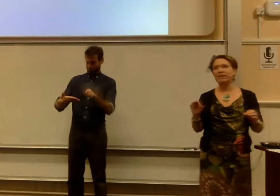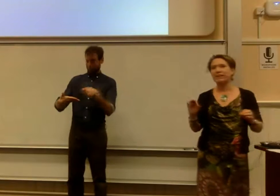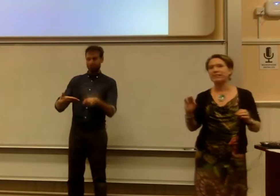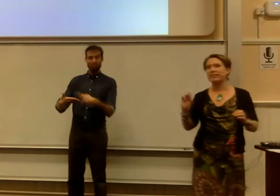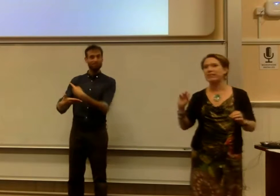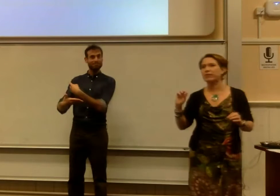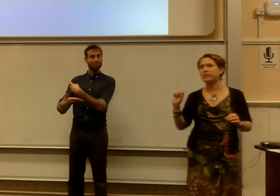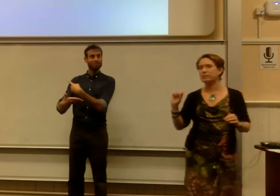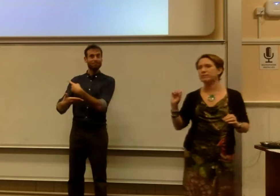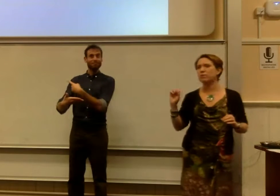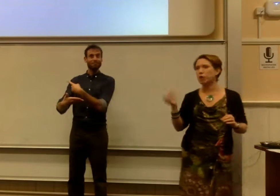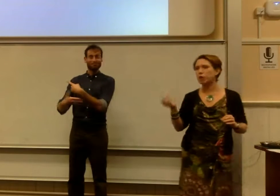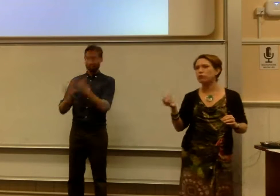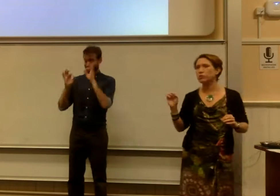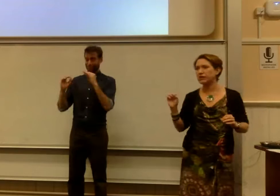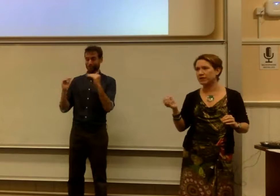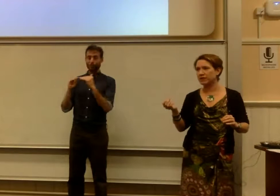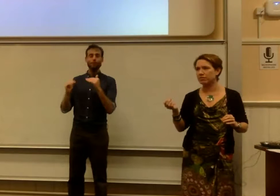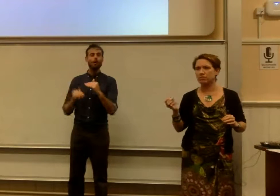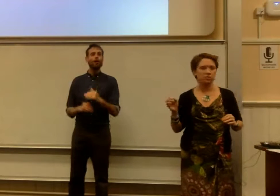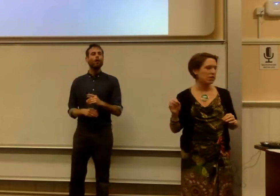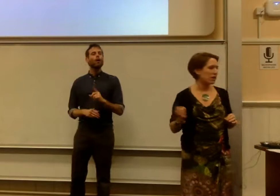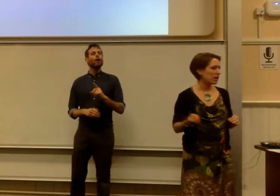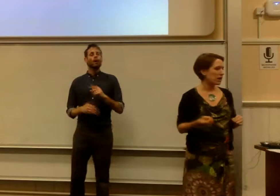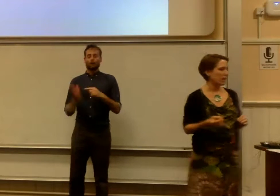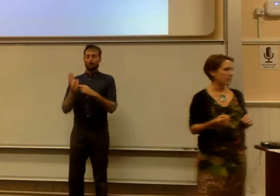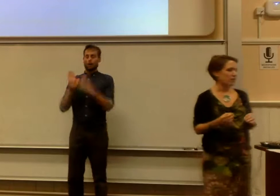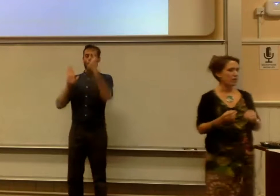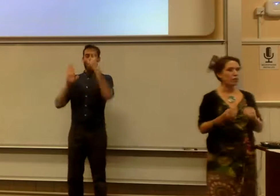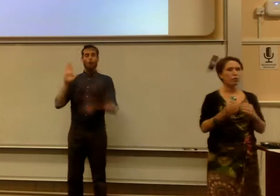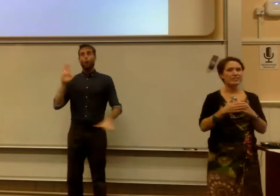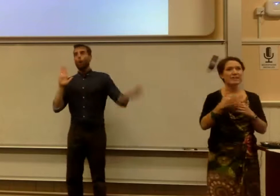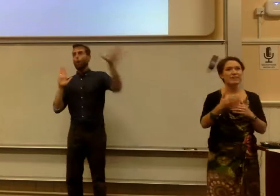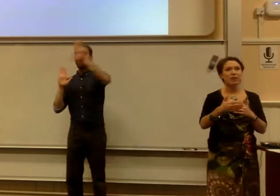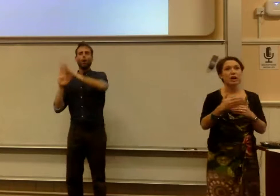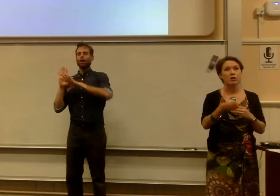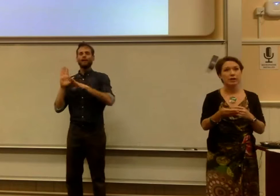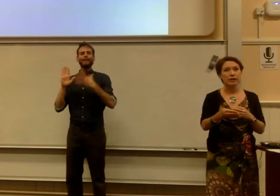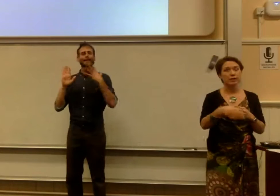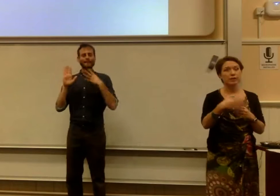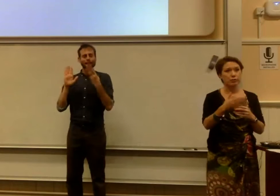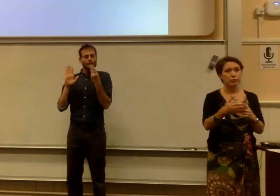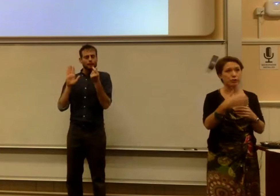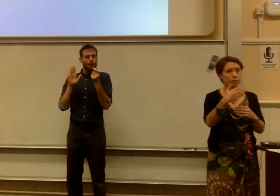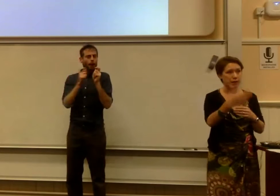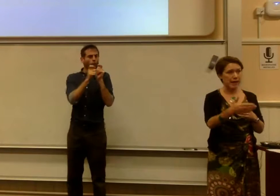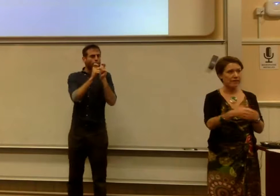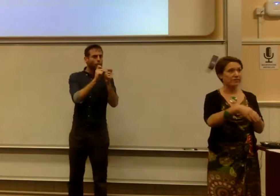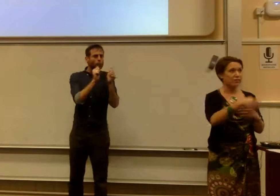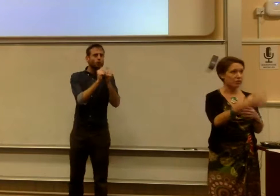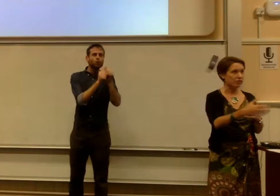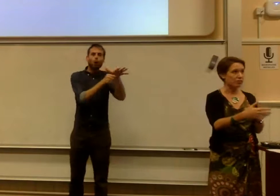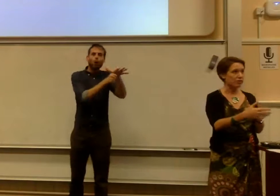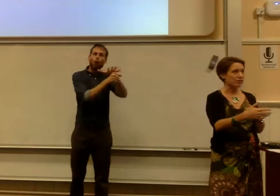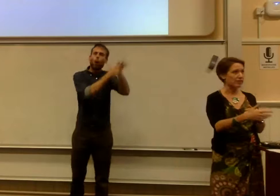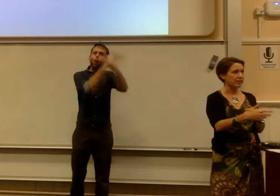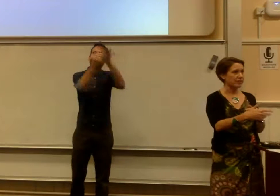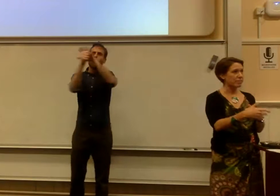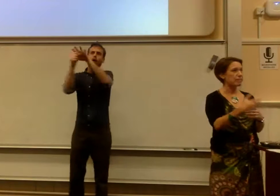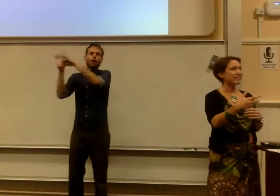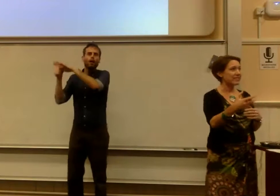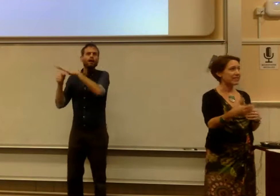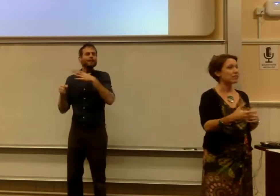We're recognising that there needs to be some local tweaking, and so that what's delivered locally through plans, through this